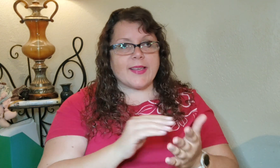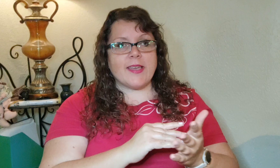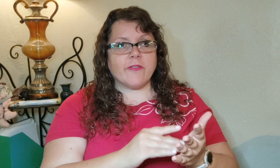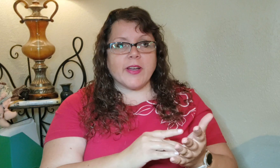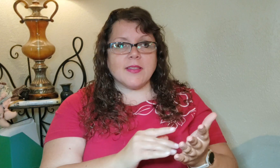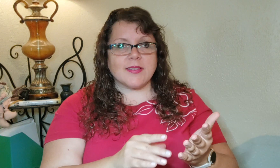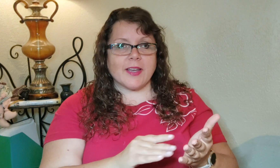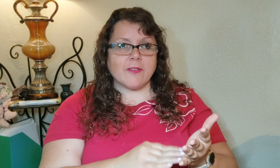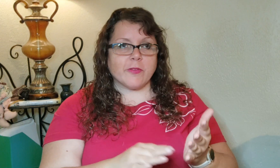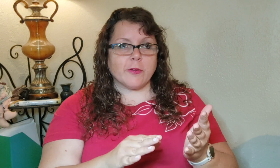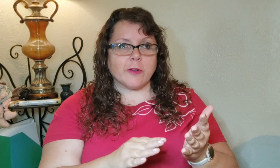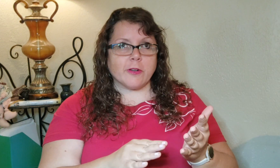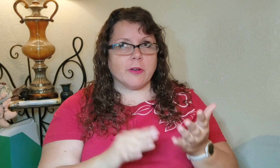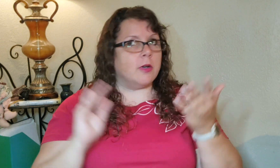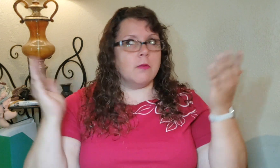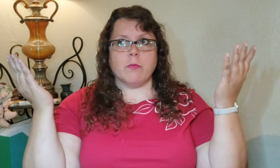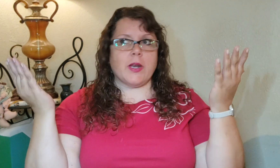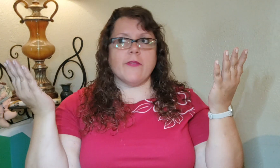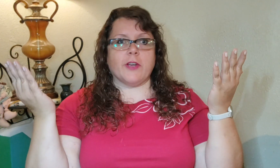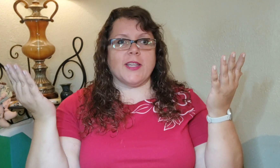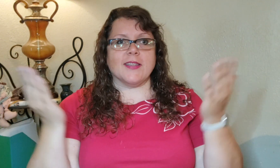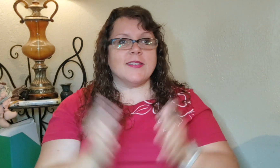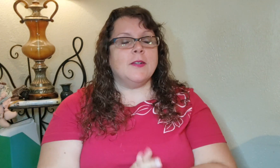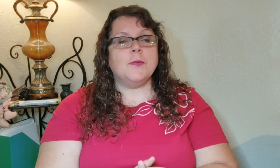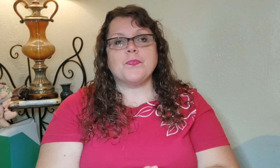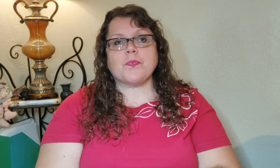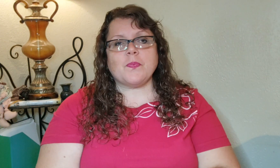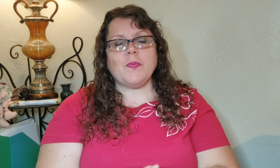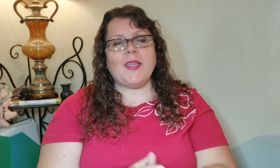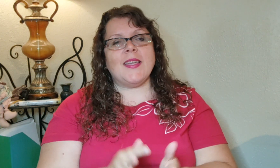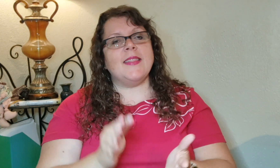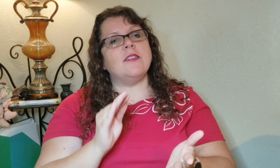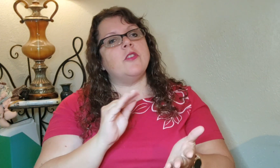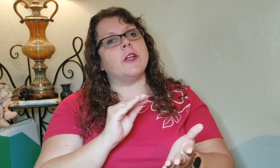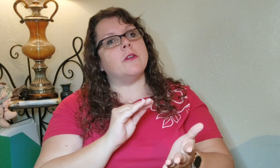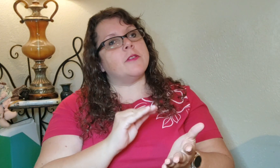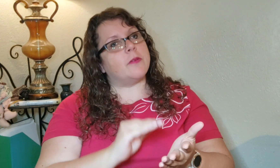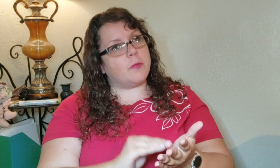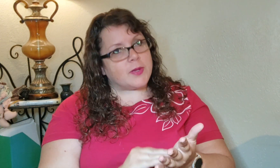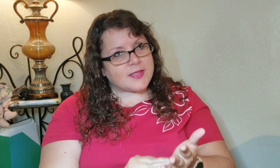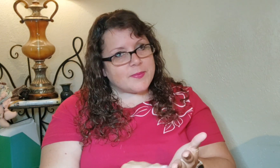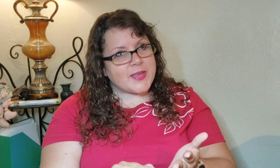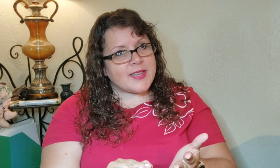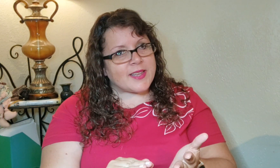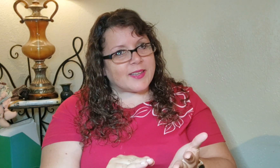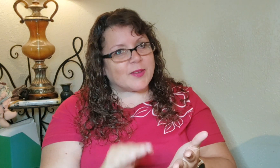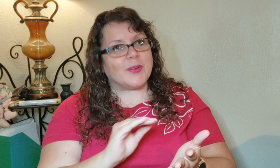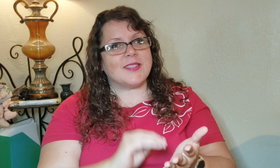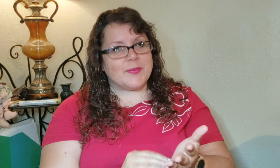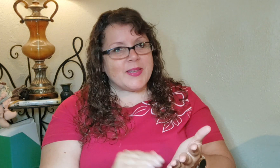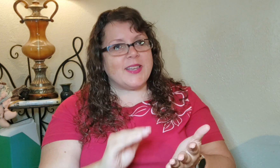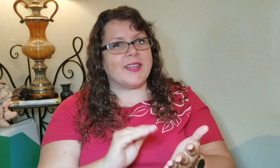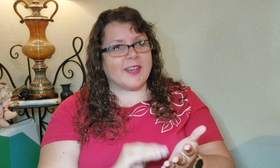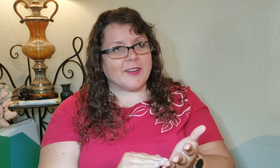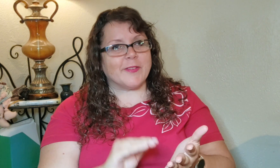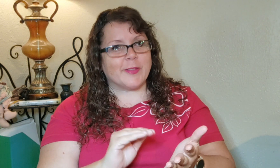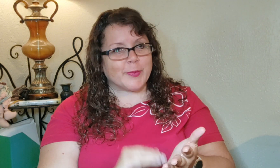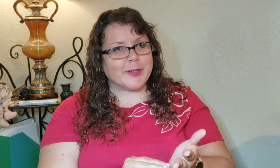can't find the sign for whatever it is. And then she goes, what's the meaning? What's the meaning of the